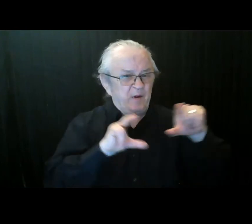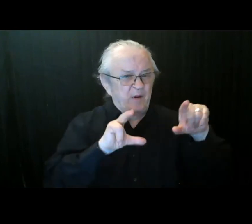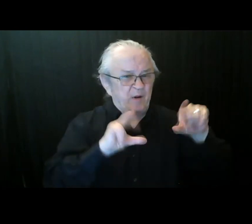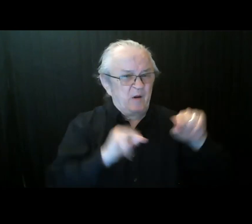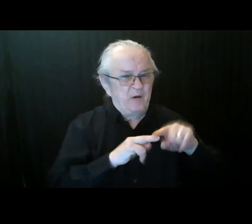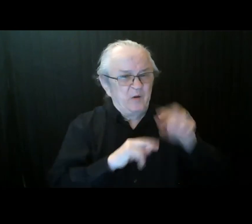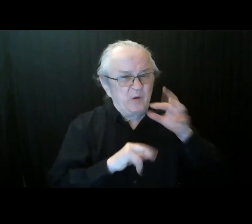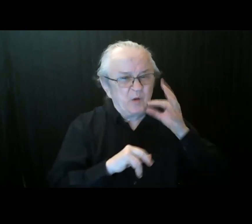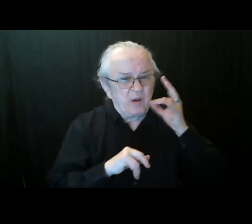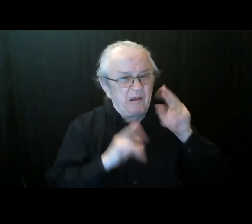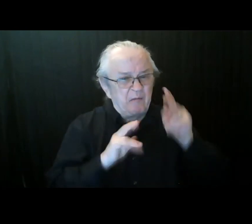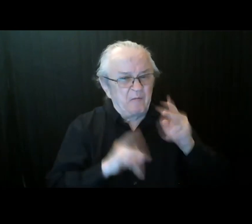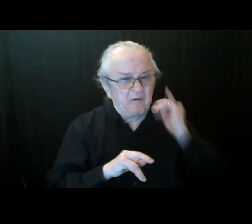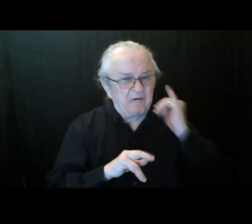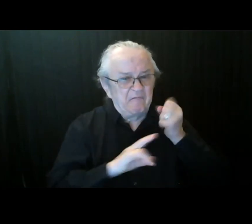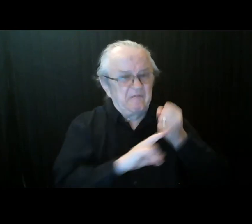ill.